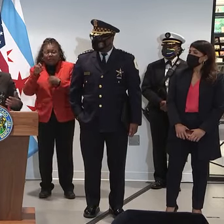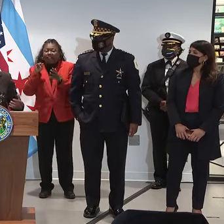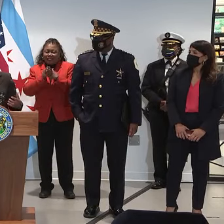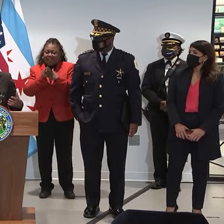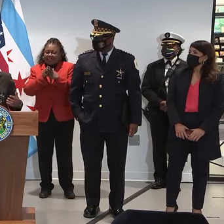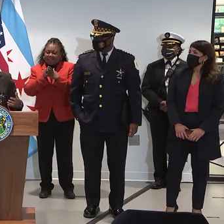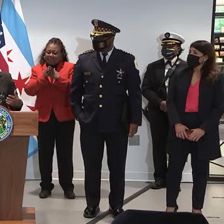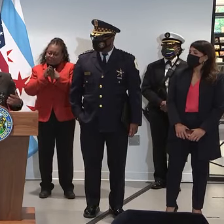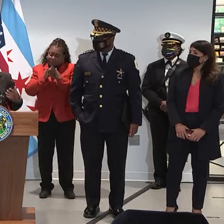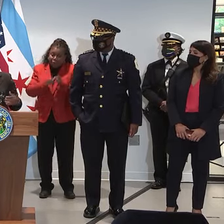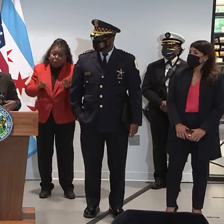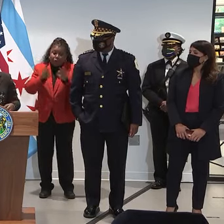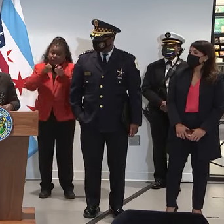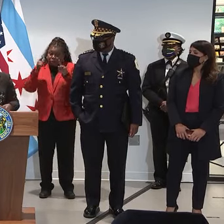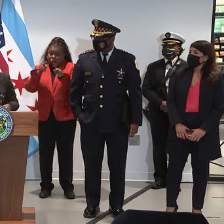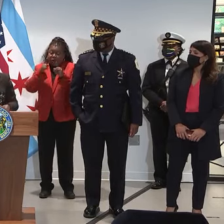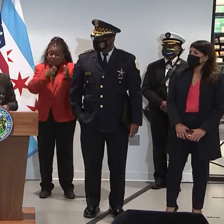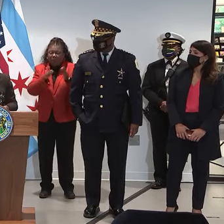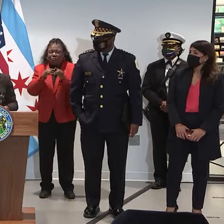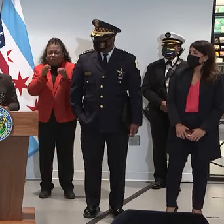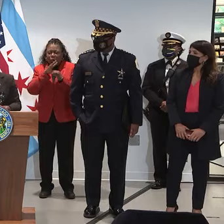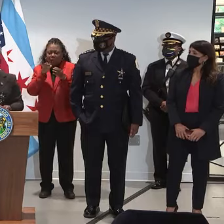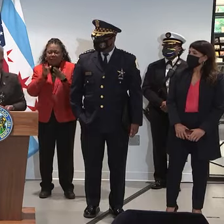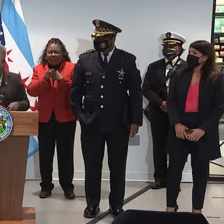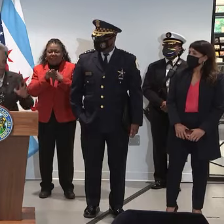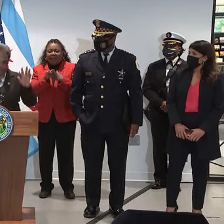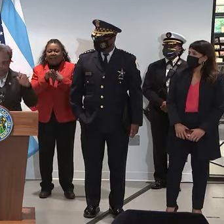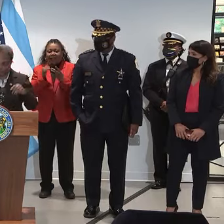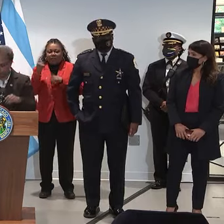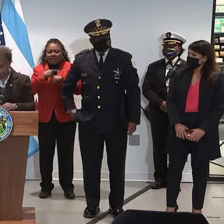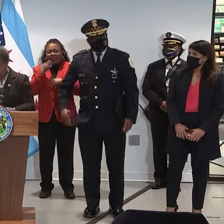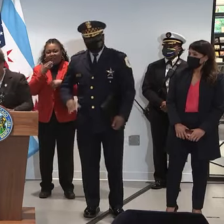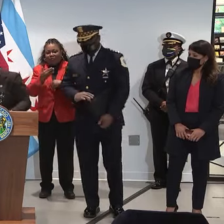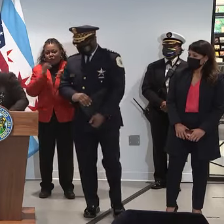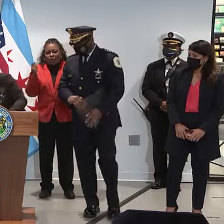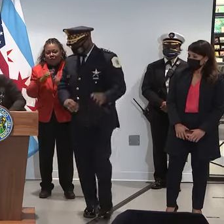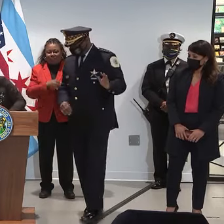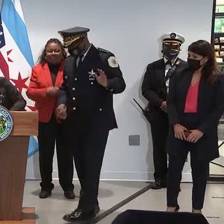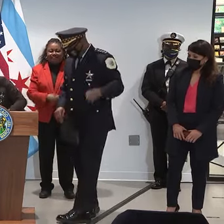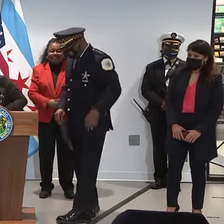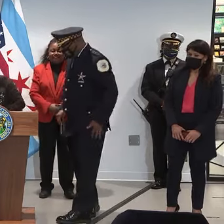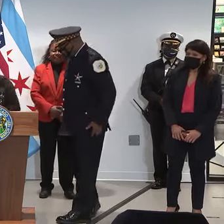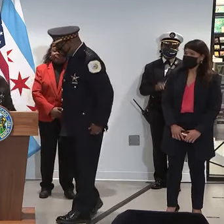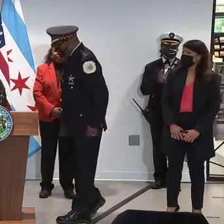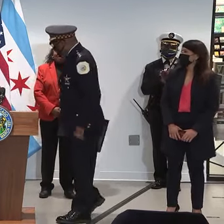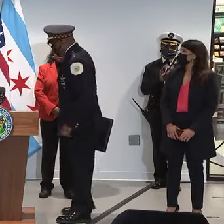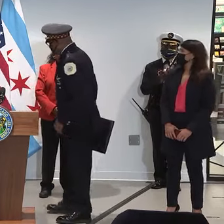That is the crux of the plan, and we'll talk more about it in the coming days. Thank you all.